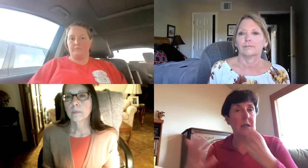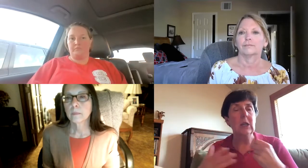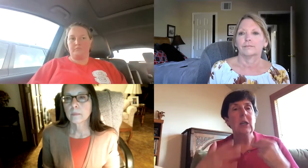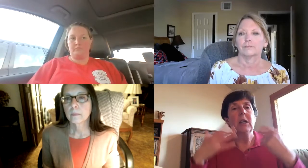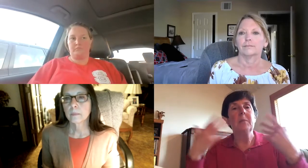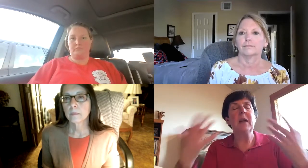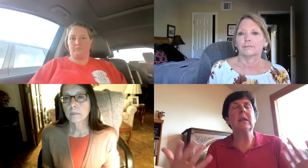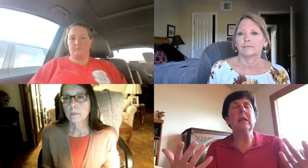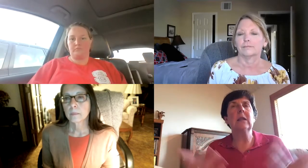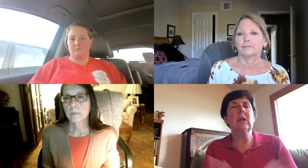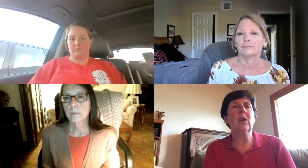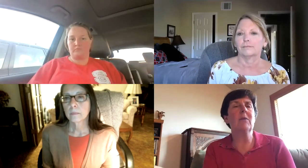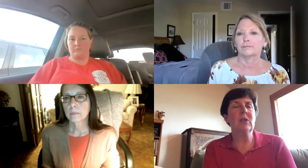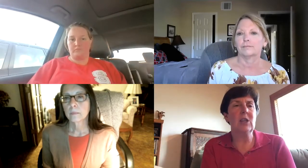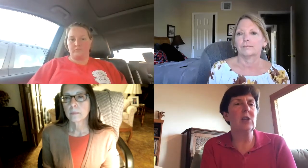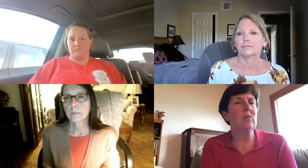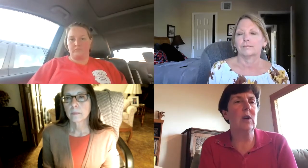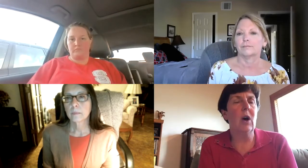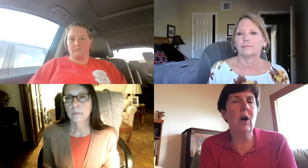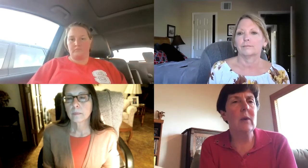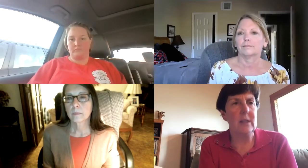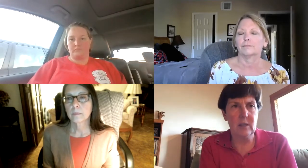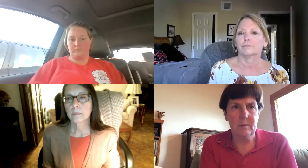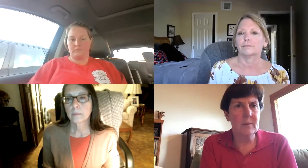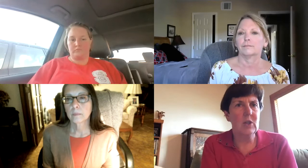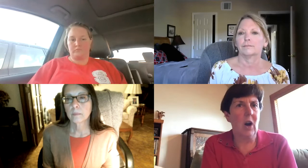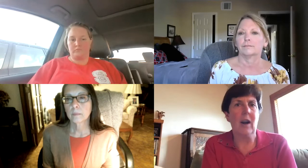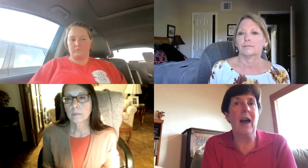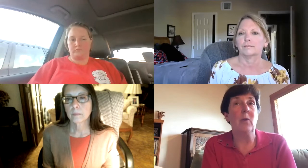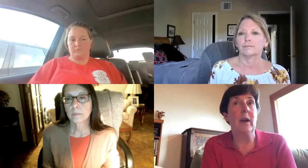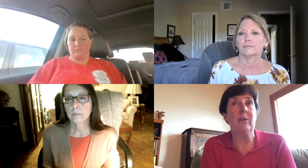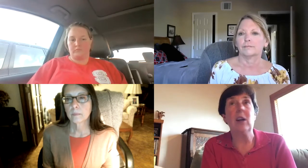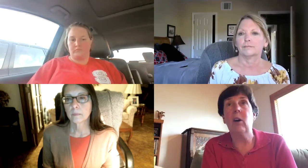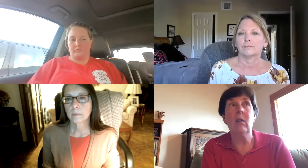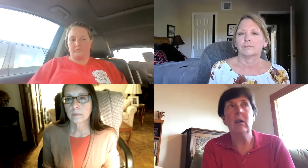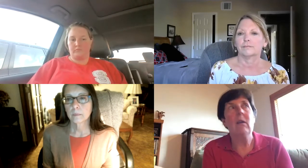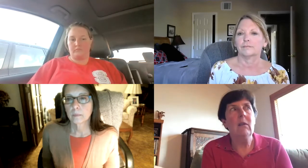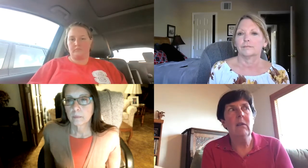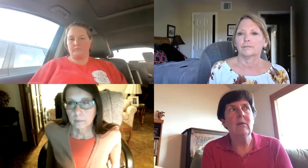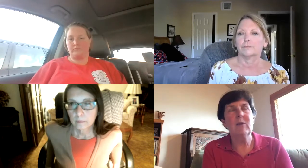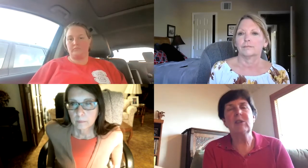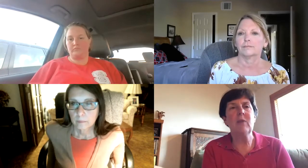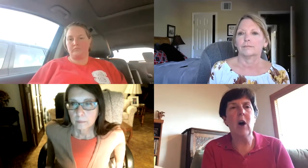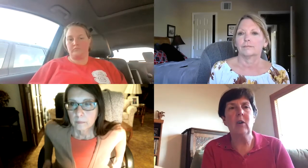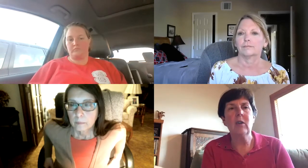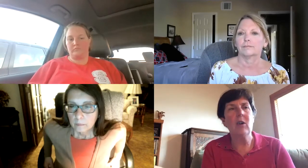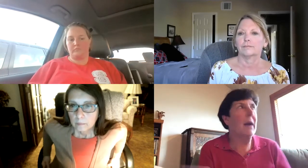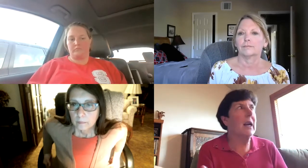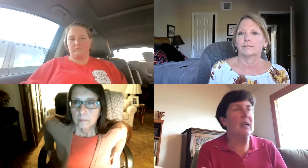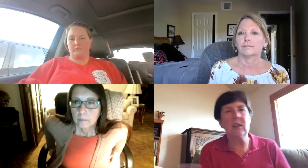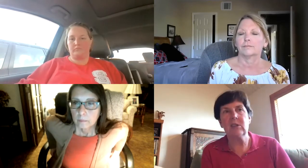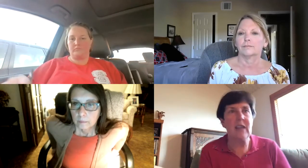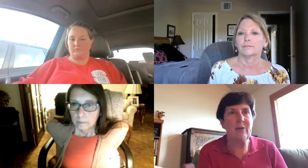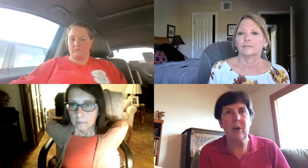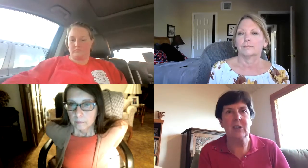connect. But the conversation would always start out with, you know, first of all, oh my